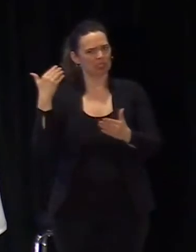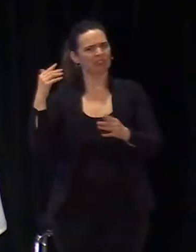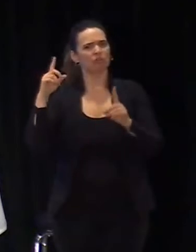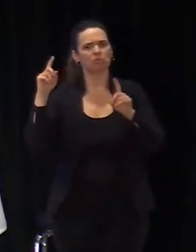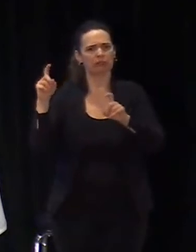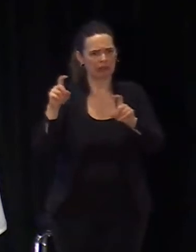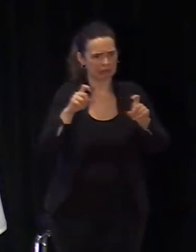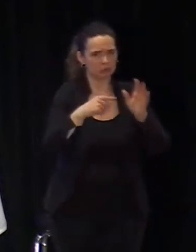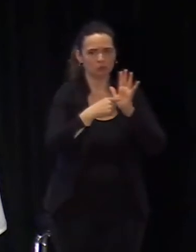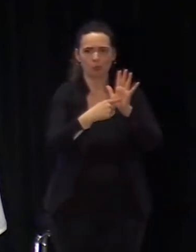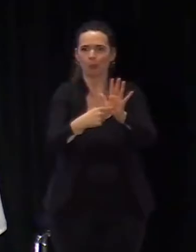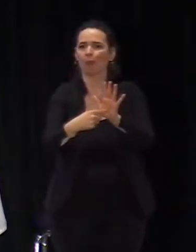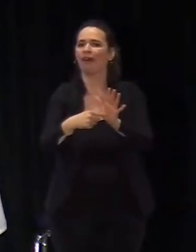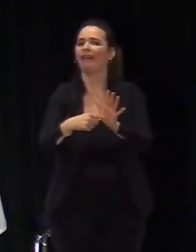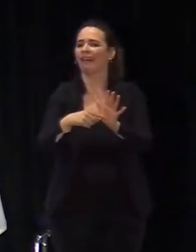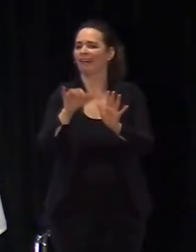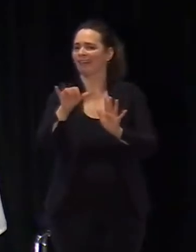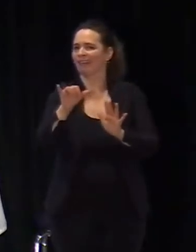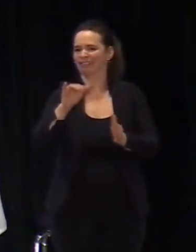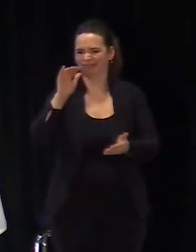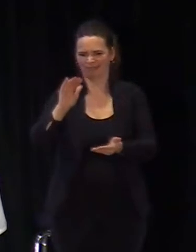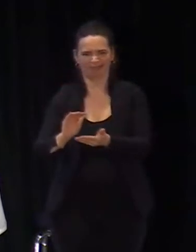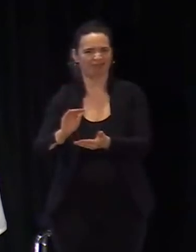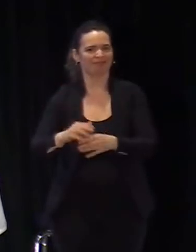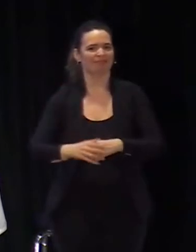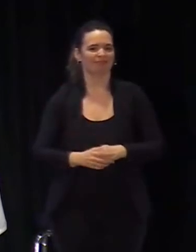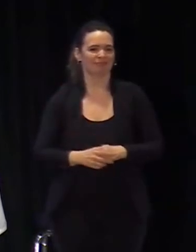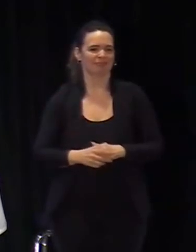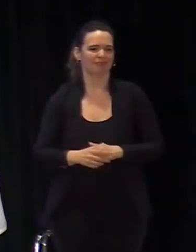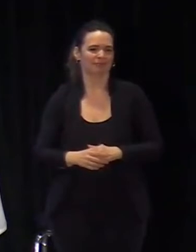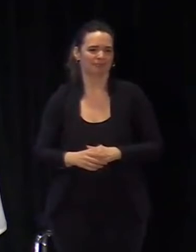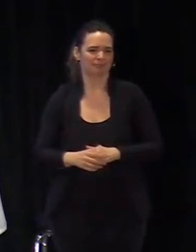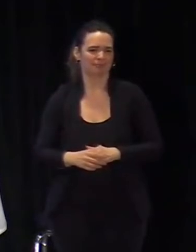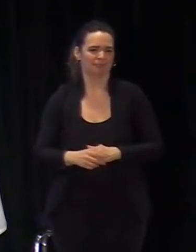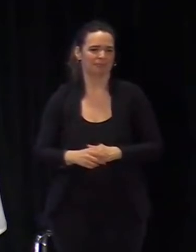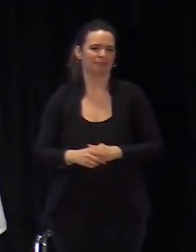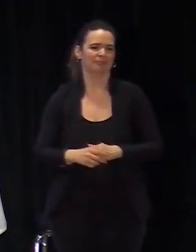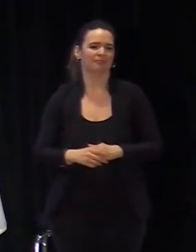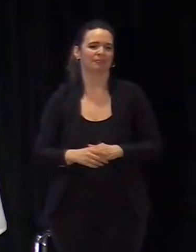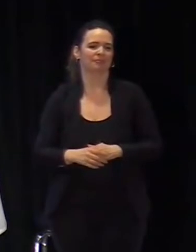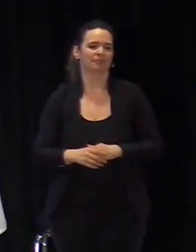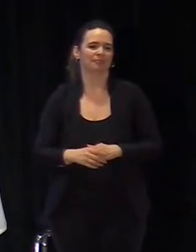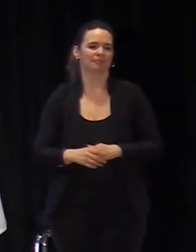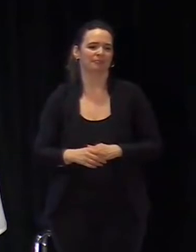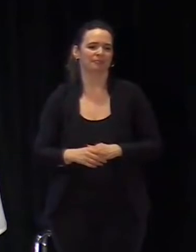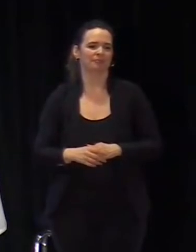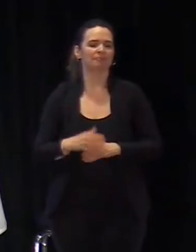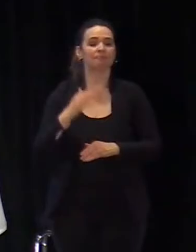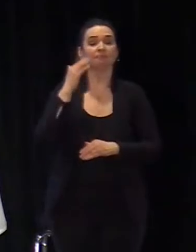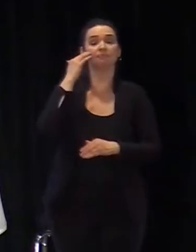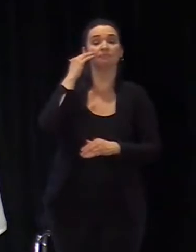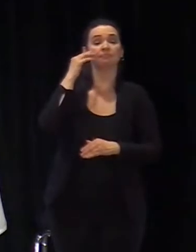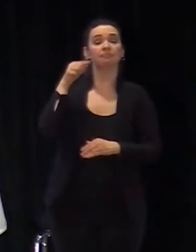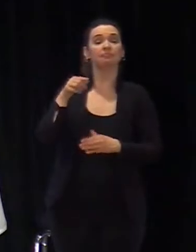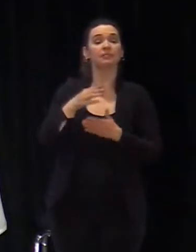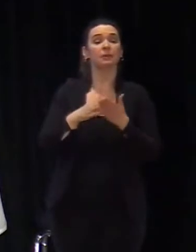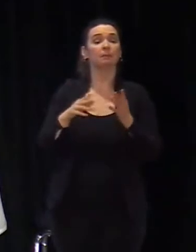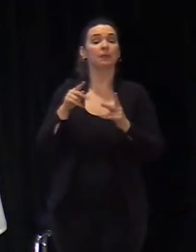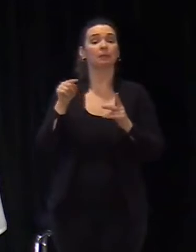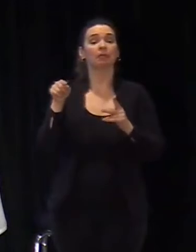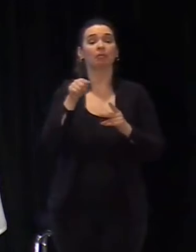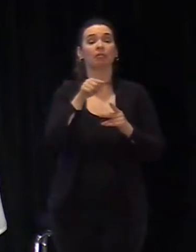the test, I know people cheated and they would have symptoms and they would go. We know that happened. And that